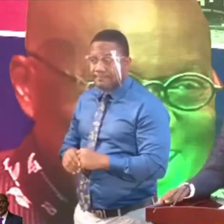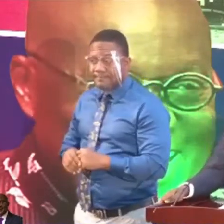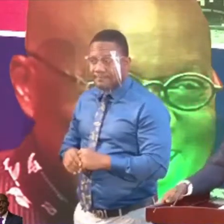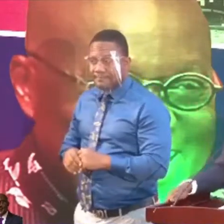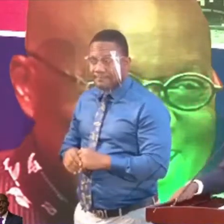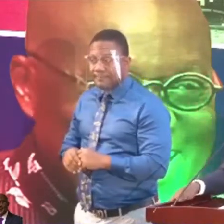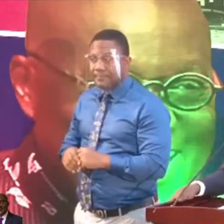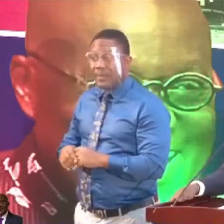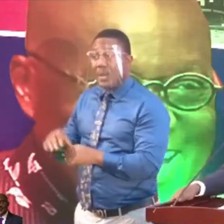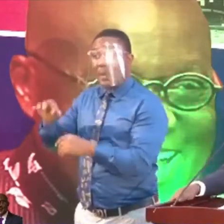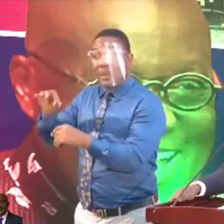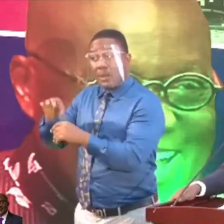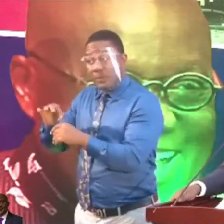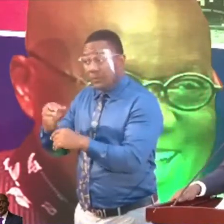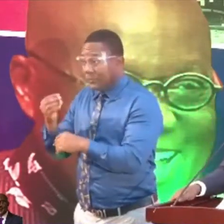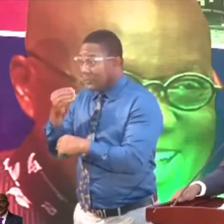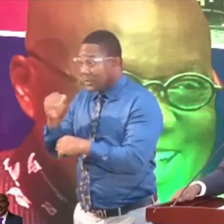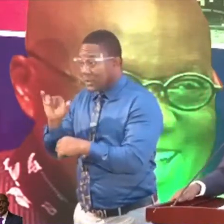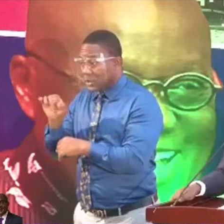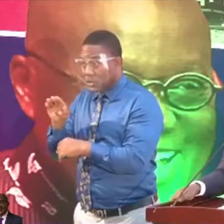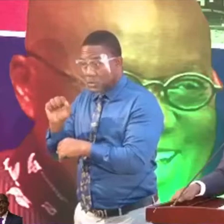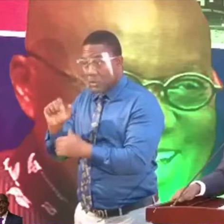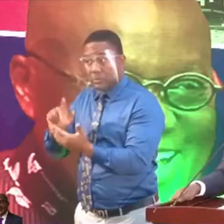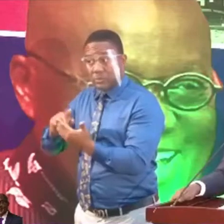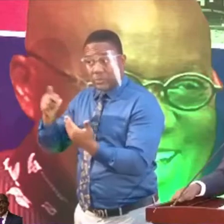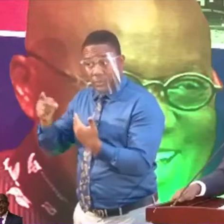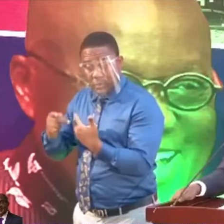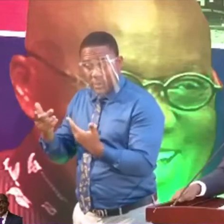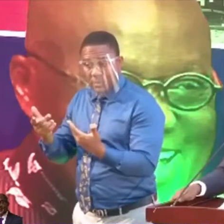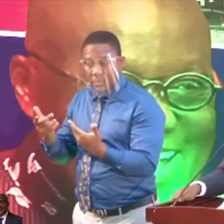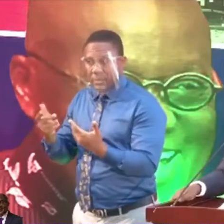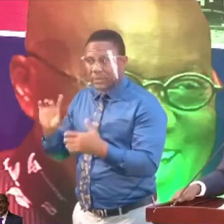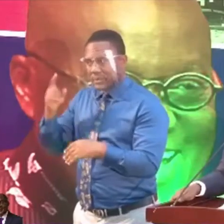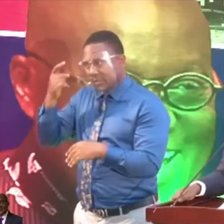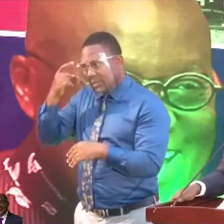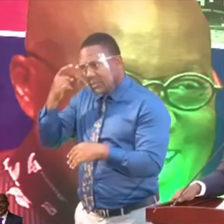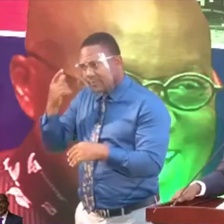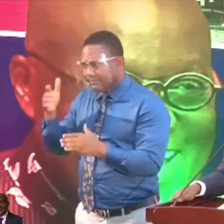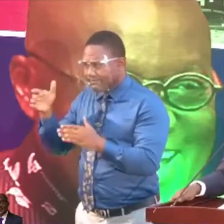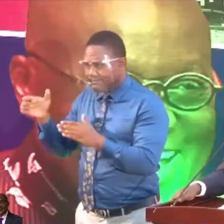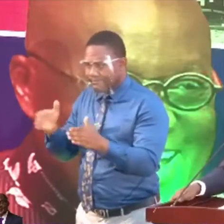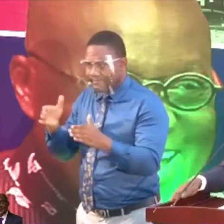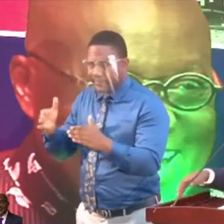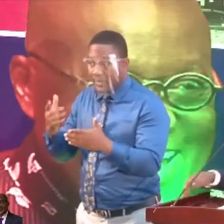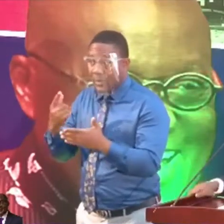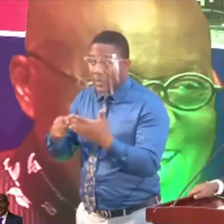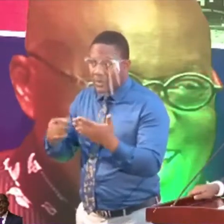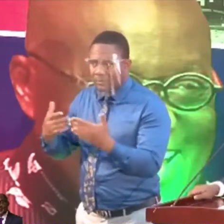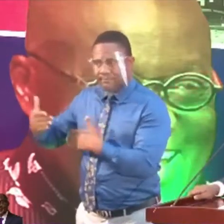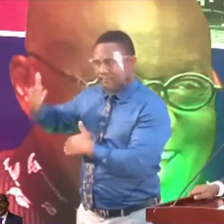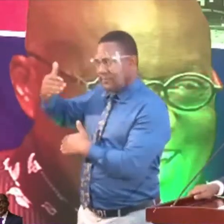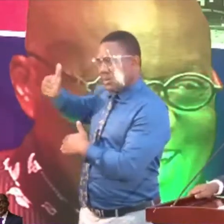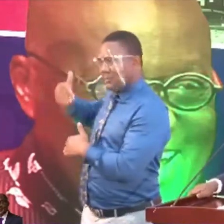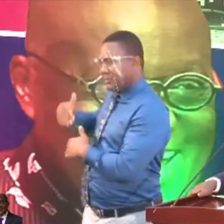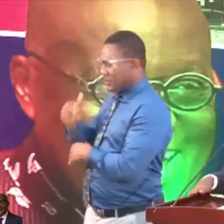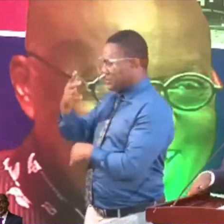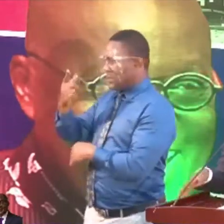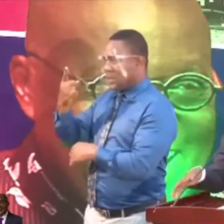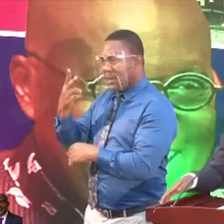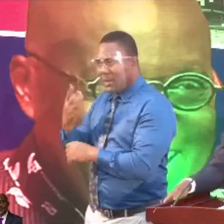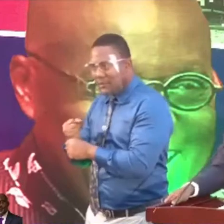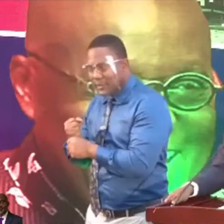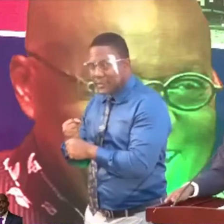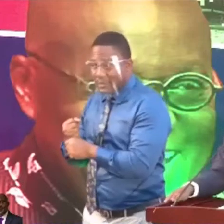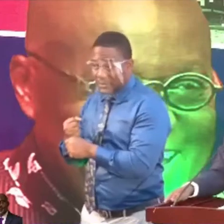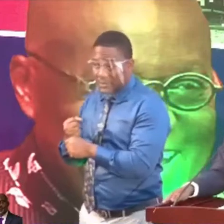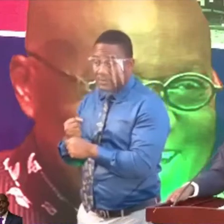Food and Jobs program, government has put in place significant infrastructure over the last 3.5 years.